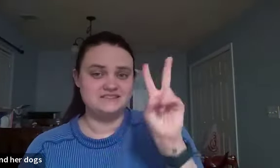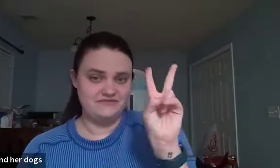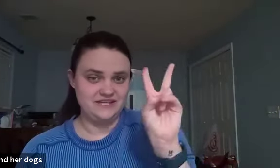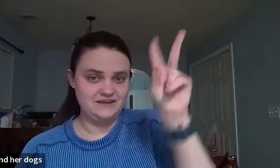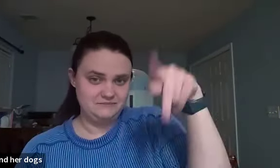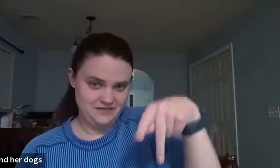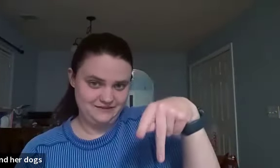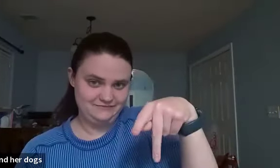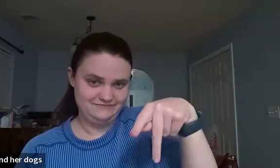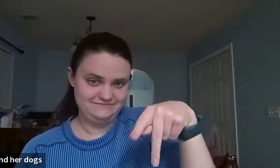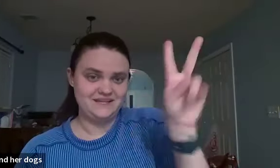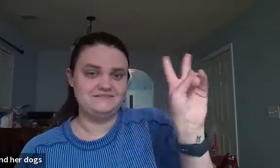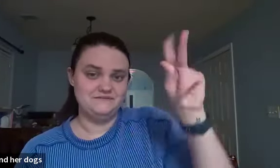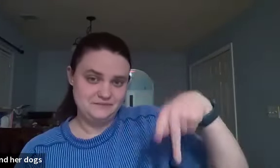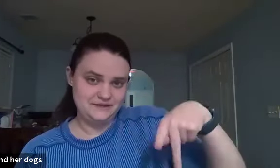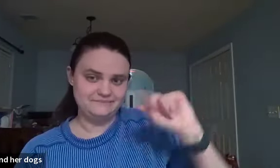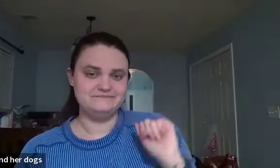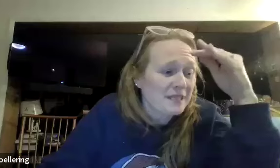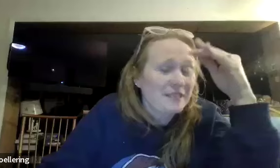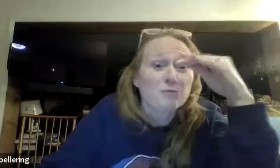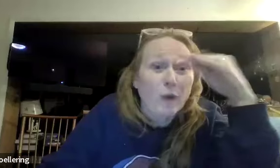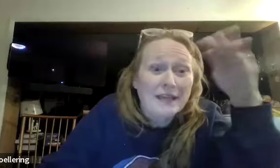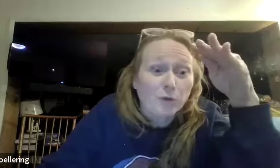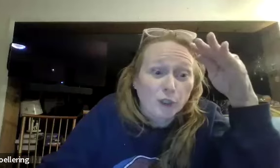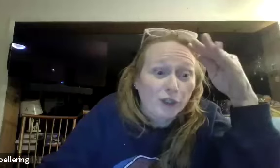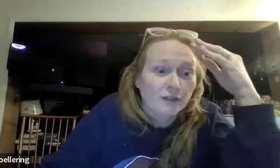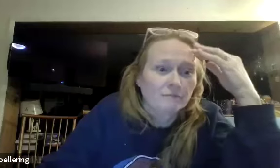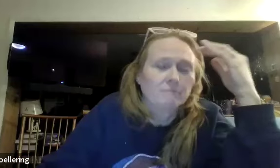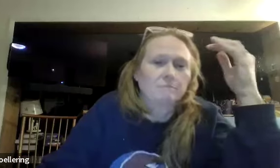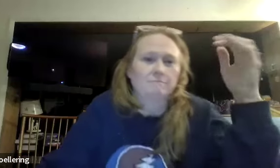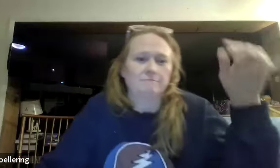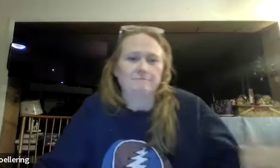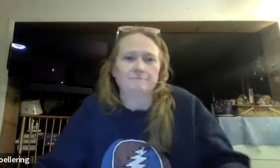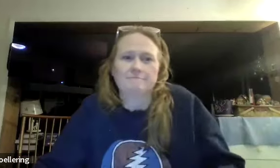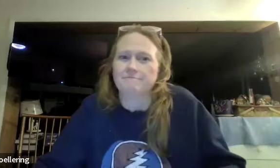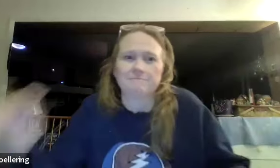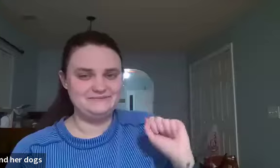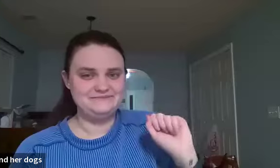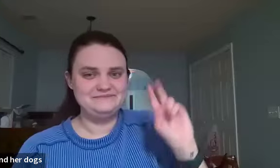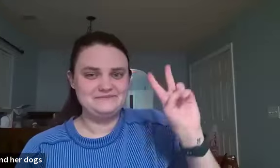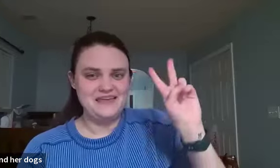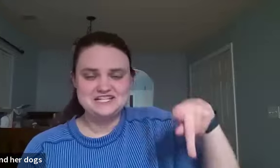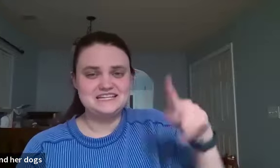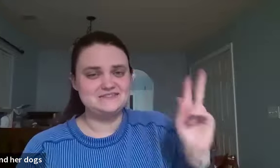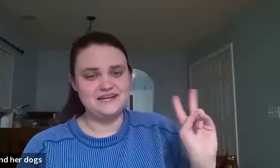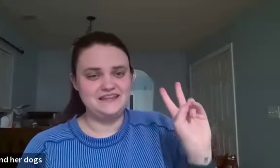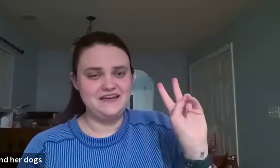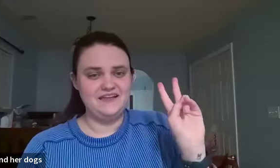just VP. Vice VP. president is way cooler. Like VP. I just think it's funny that